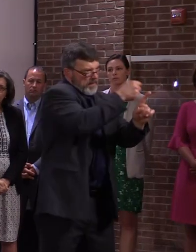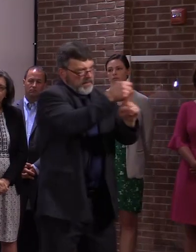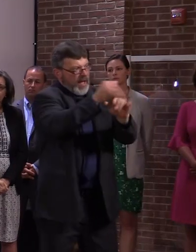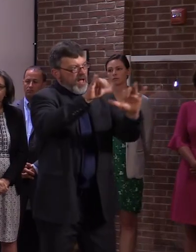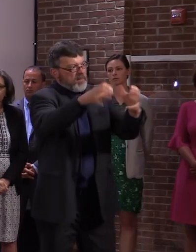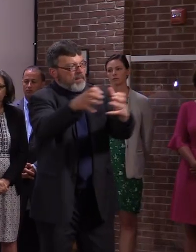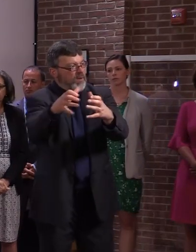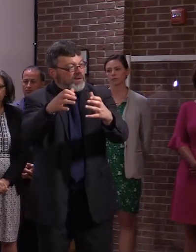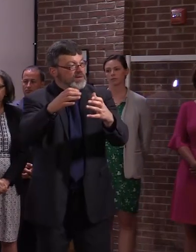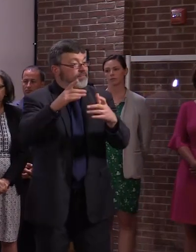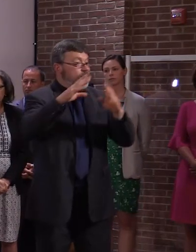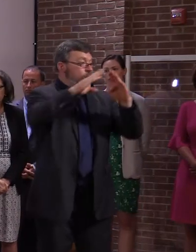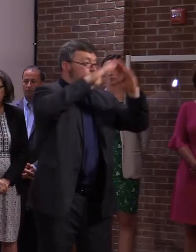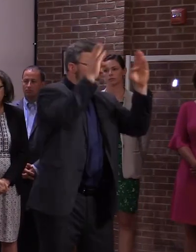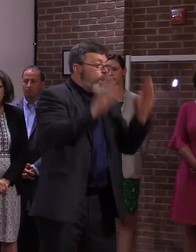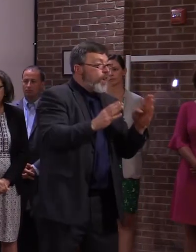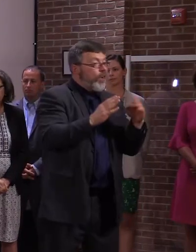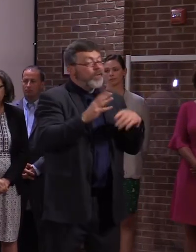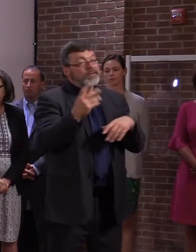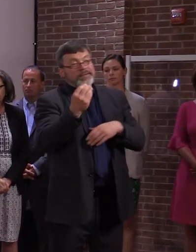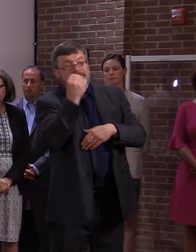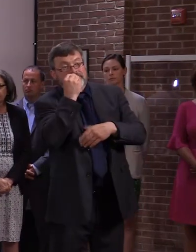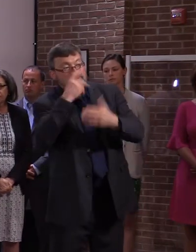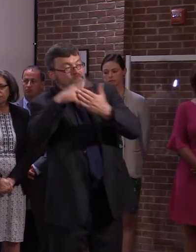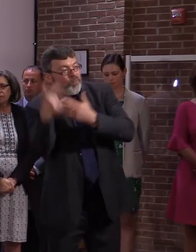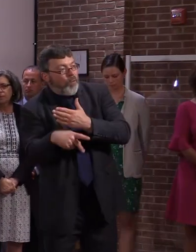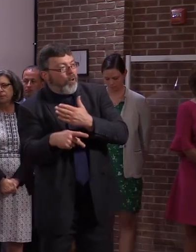So we'll have more details tomorrow.